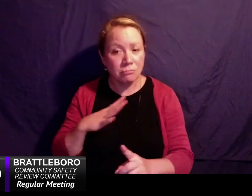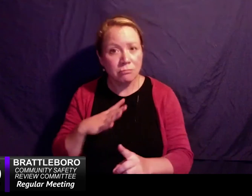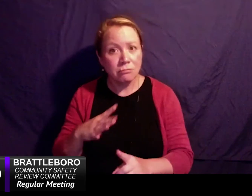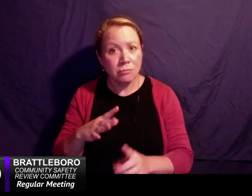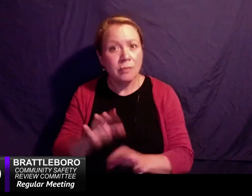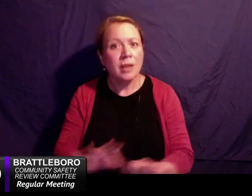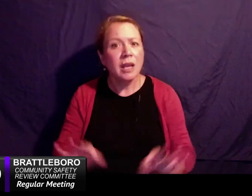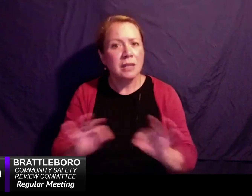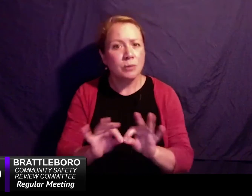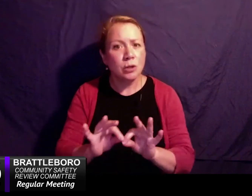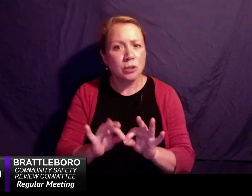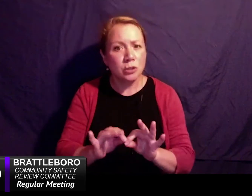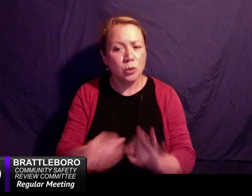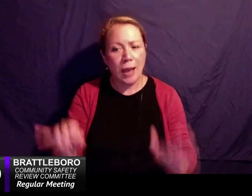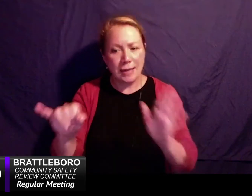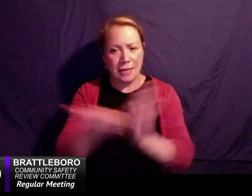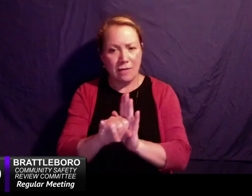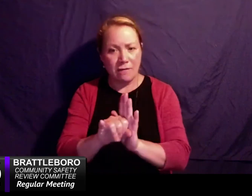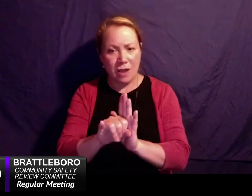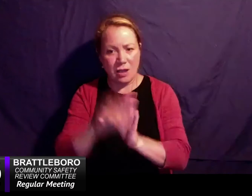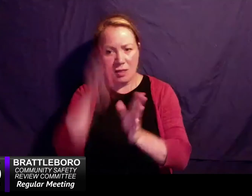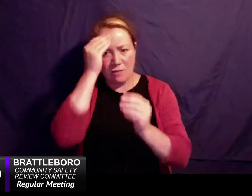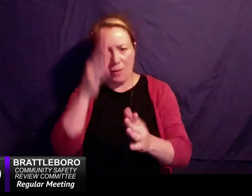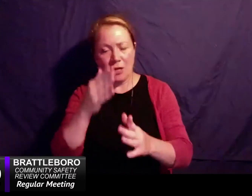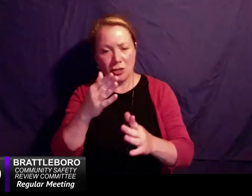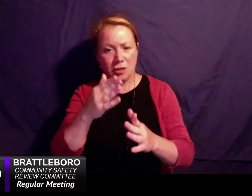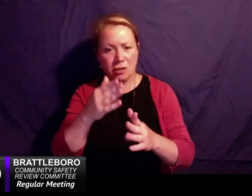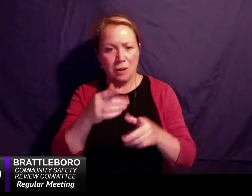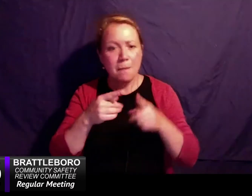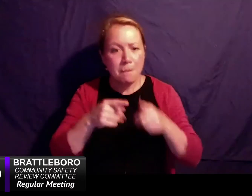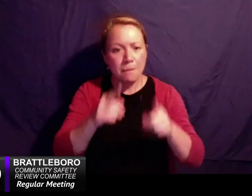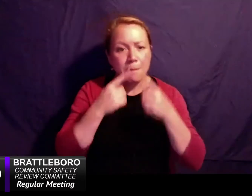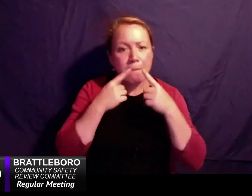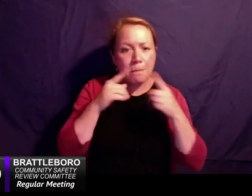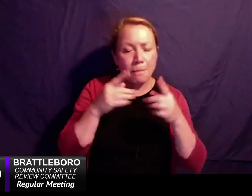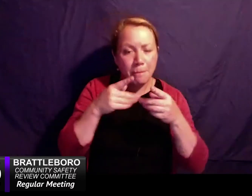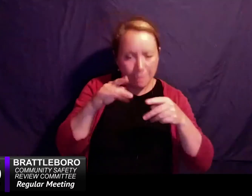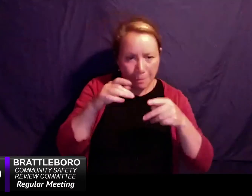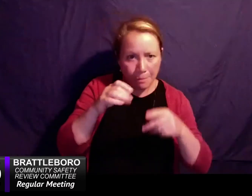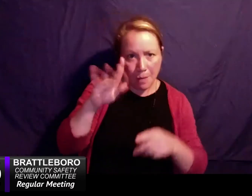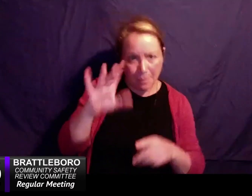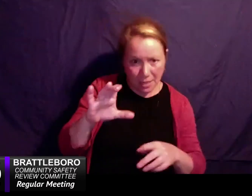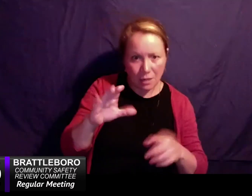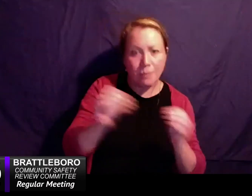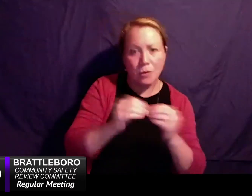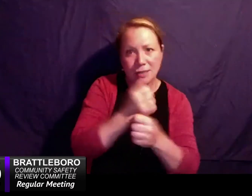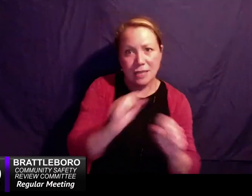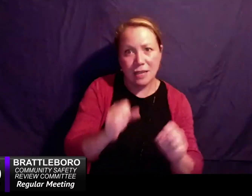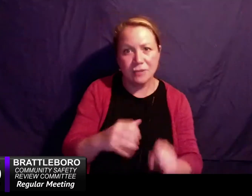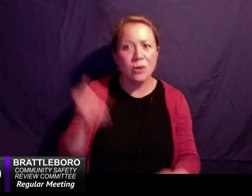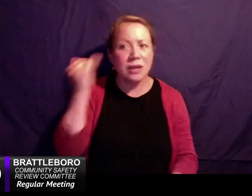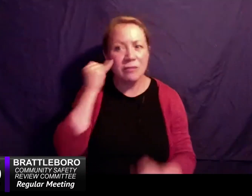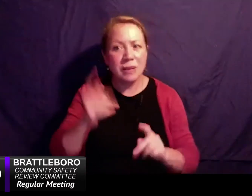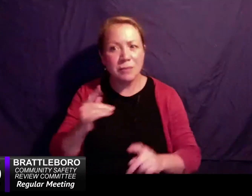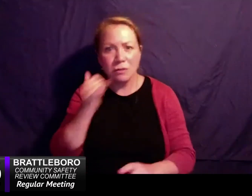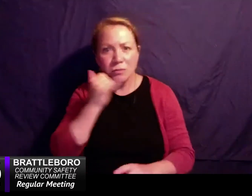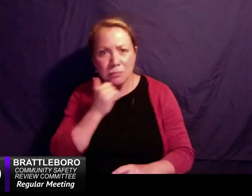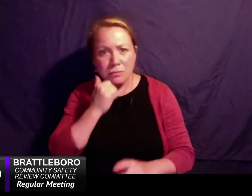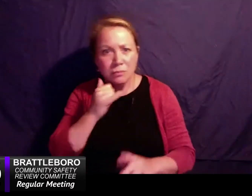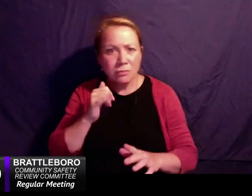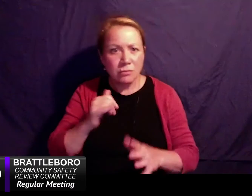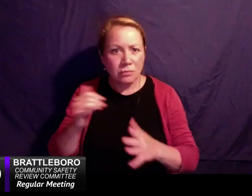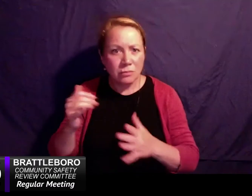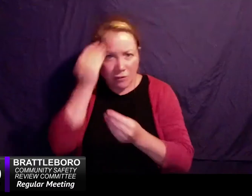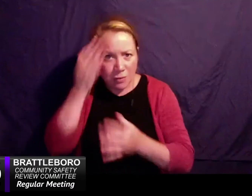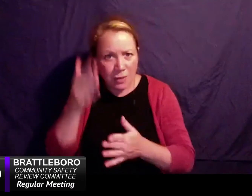in ways that make that public decisional sharing safer. If there's anonymous testimony or things like that we're going to be gathering, which